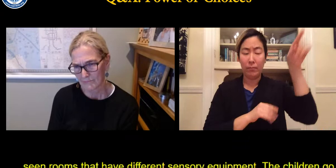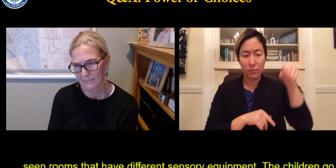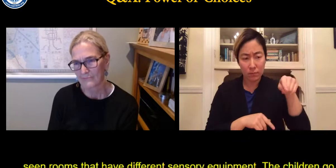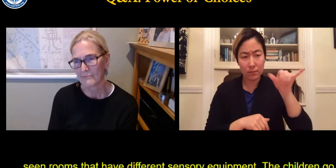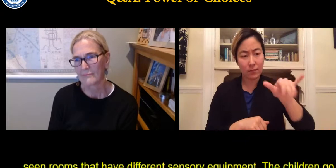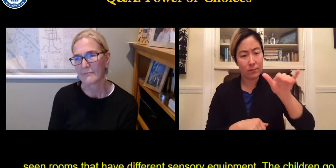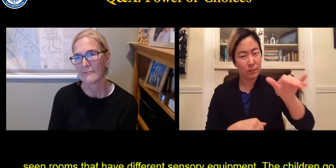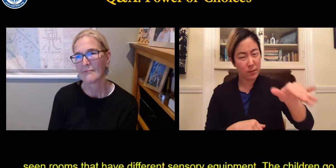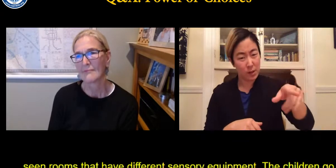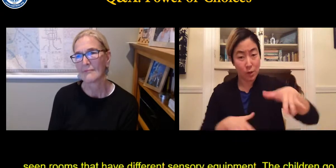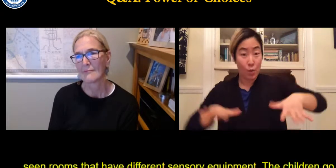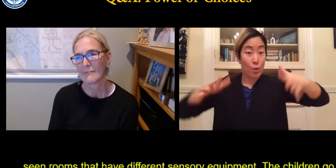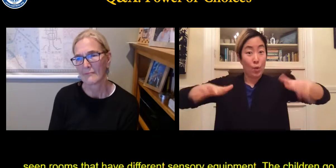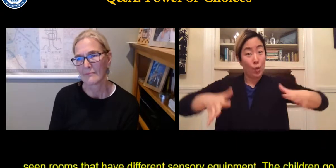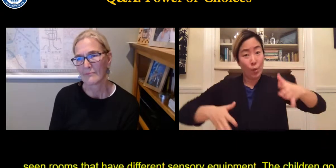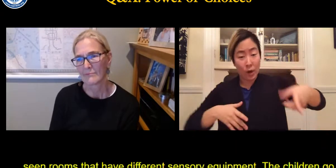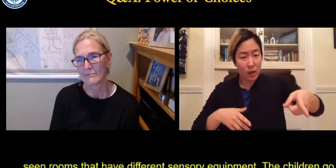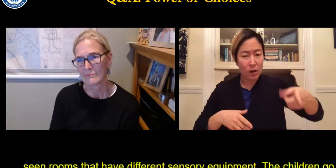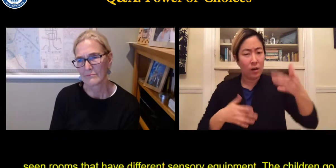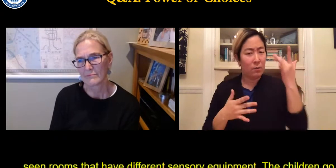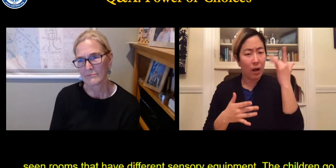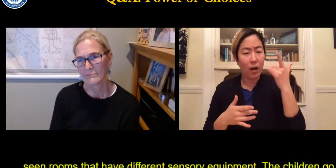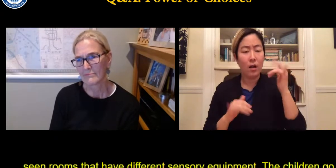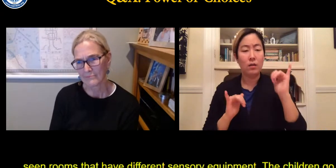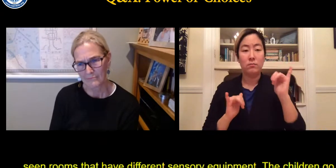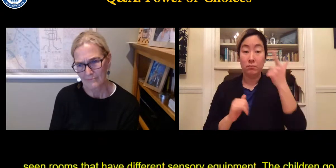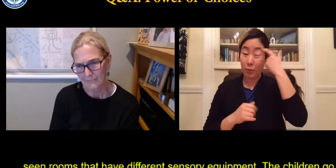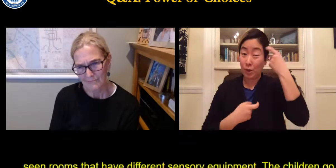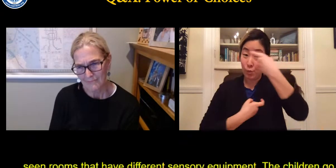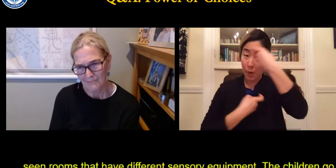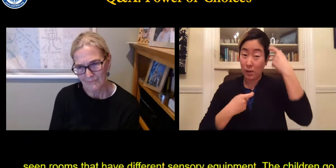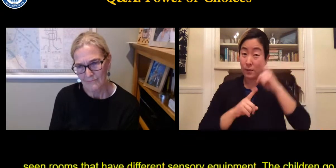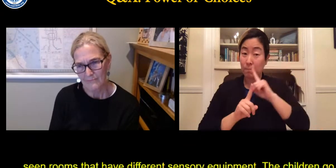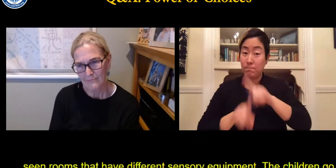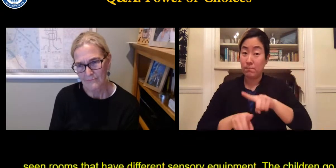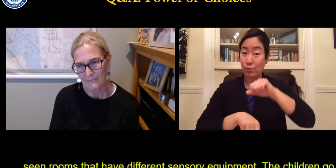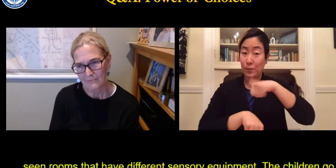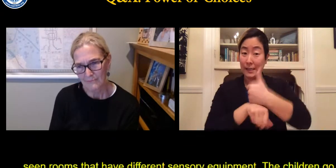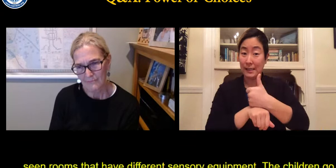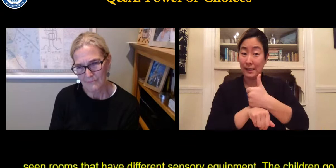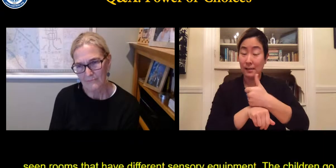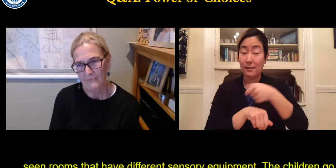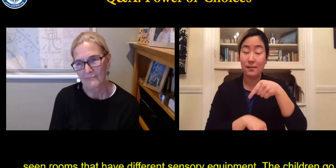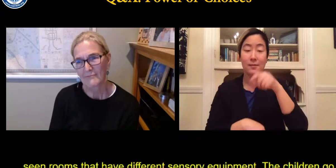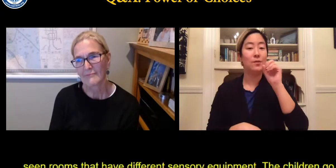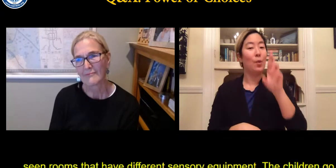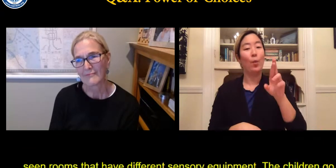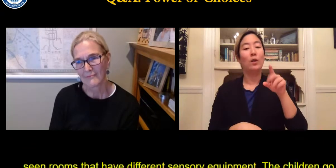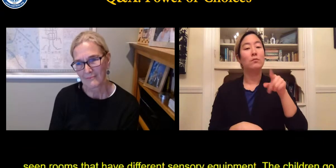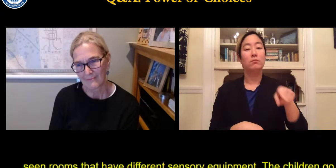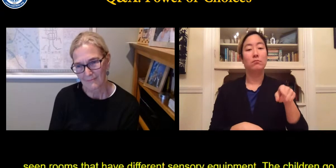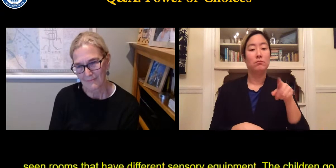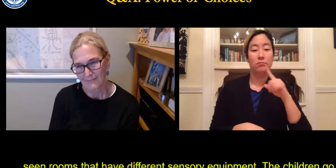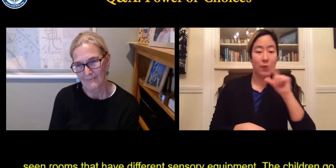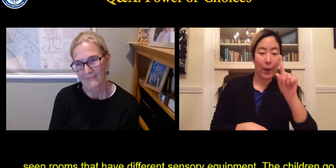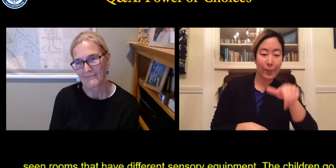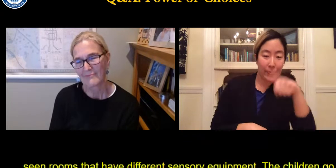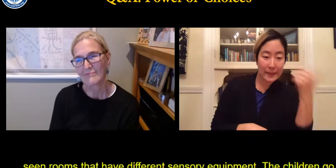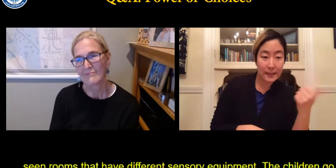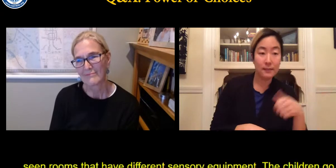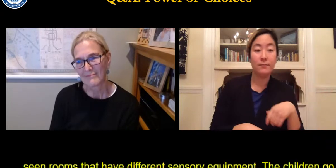right? And the therapist can at that point assess them via their energy levels. They can see if they